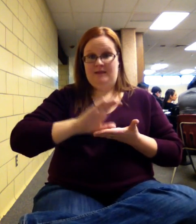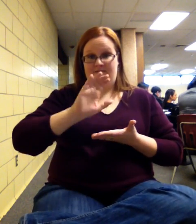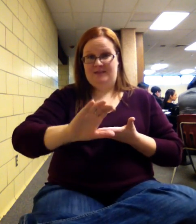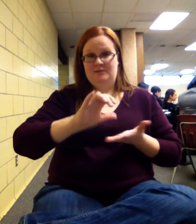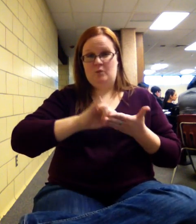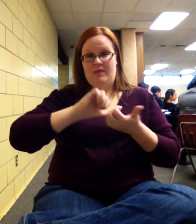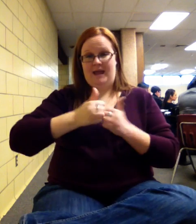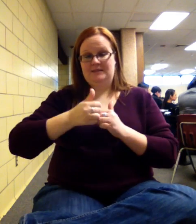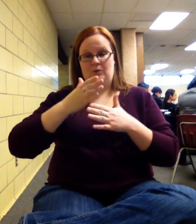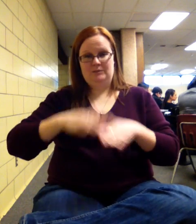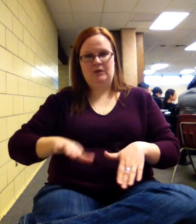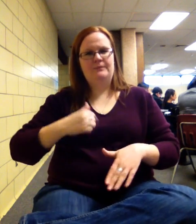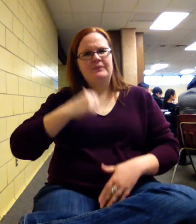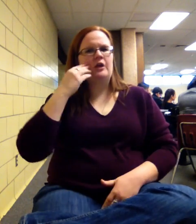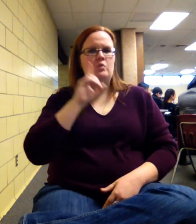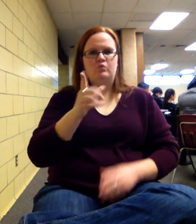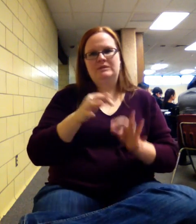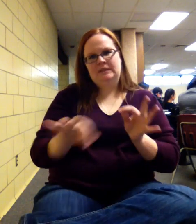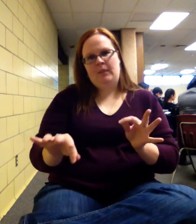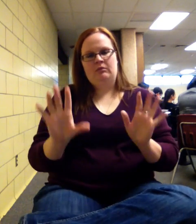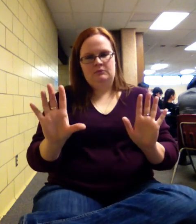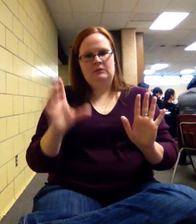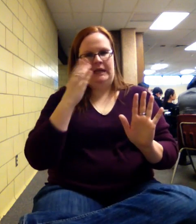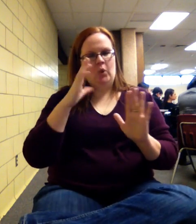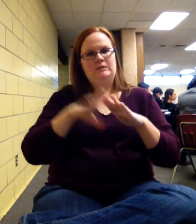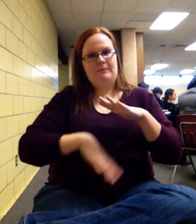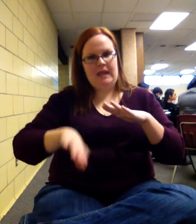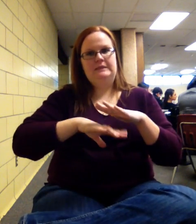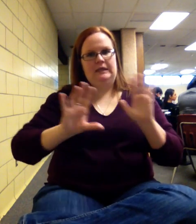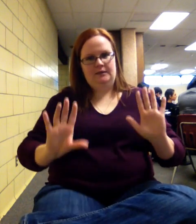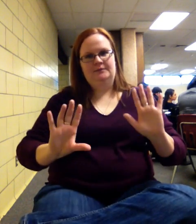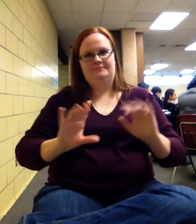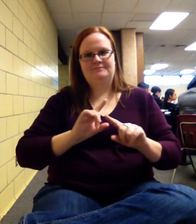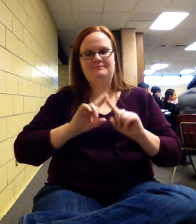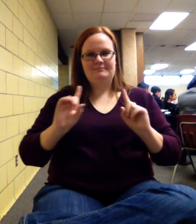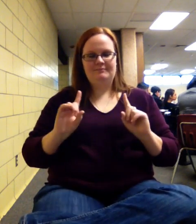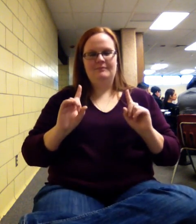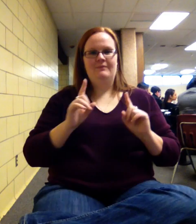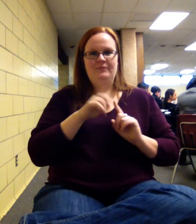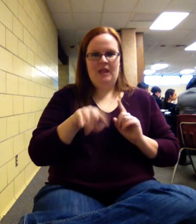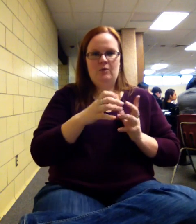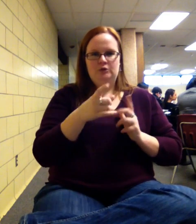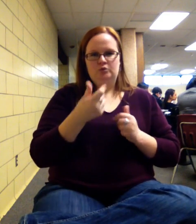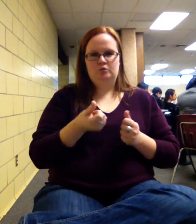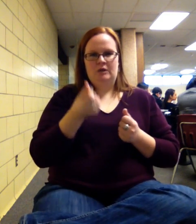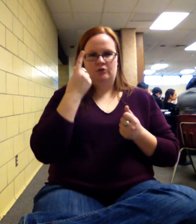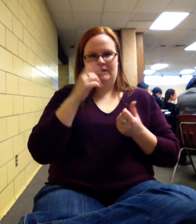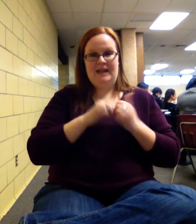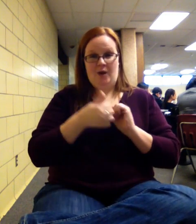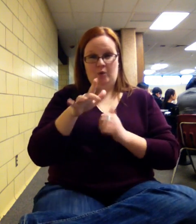And again, I know this is very simple, I know this is very basic, but what they're trying to get you guys to understand is how your calculator is working